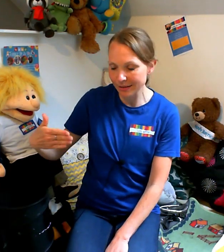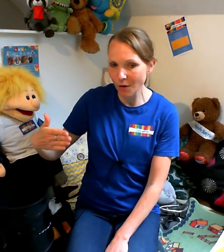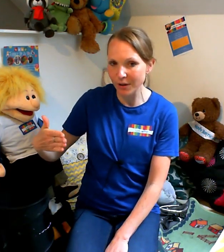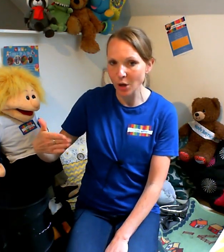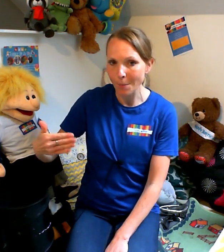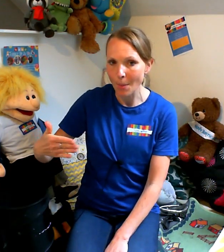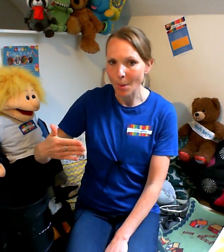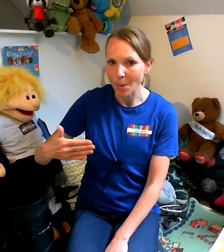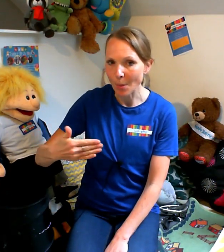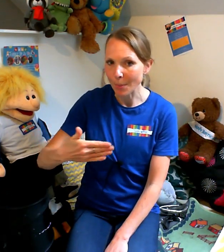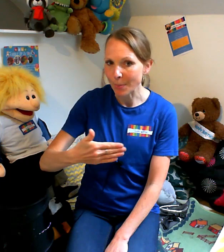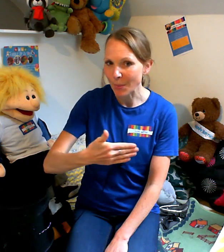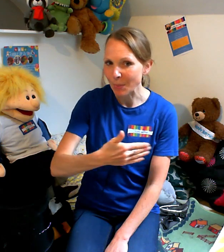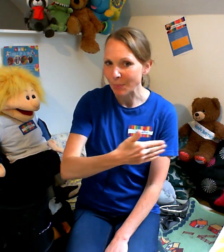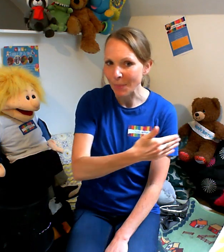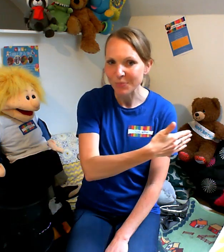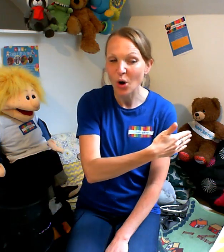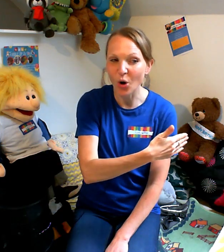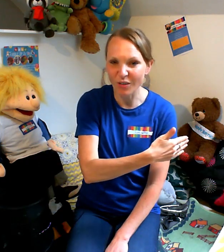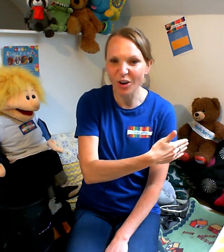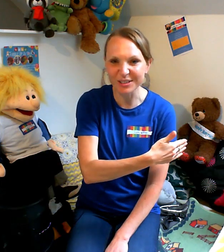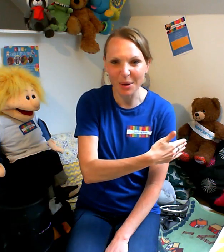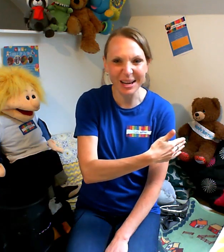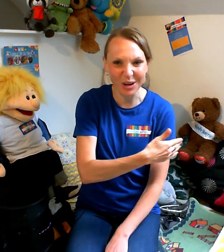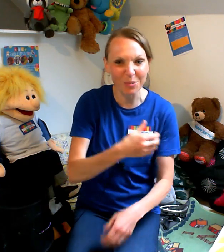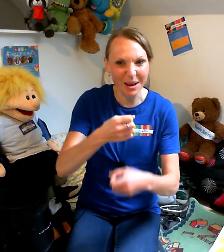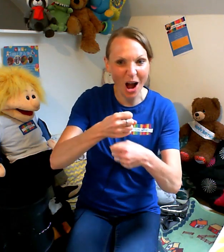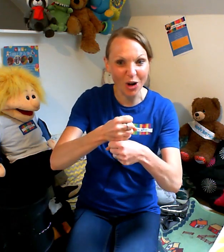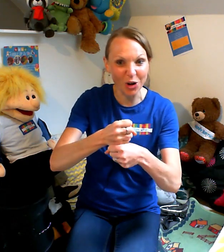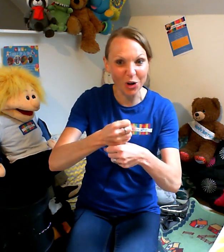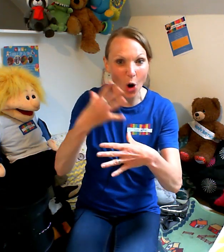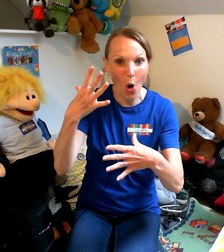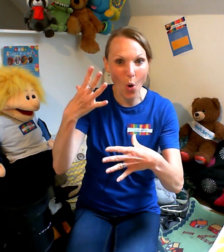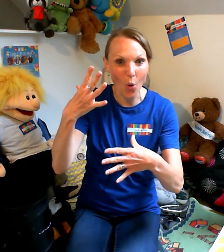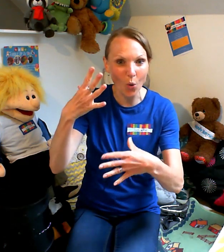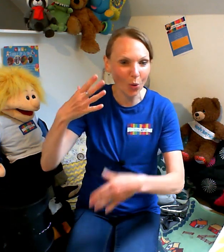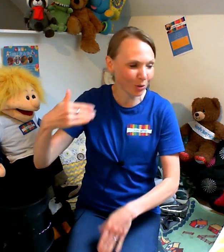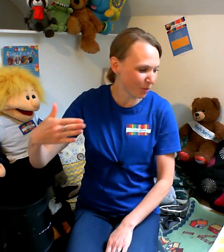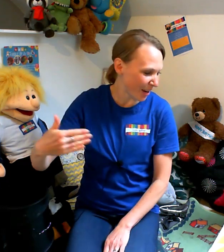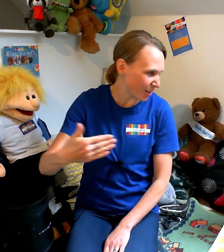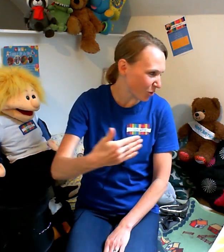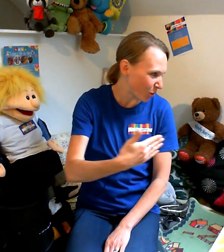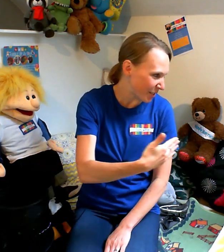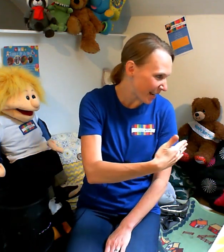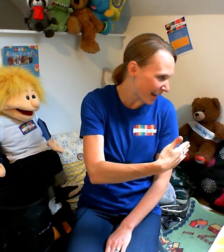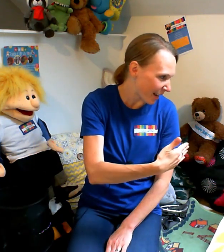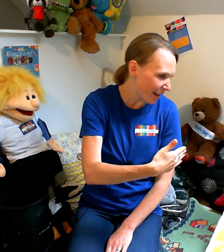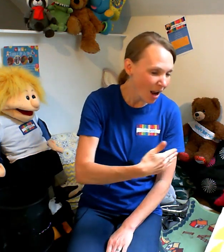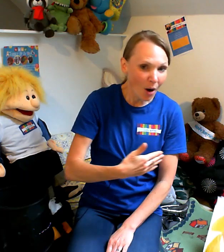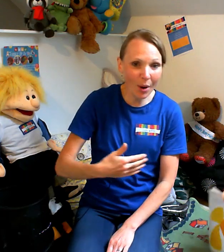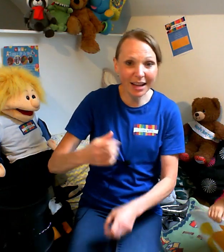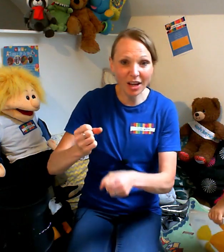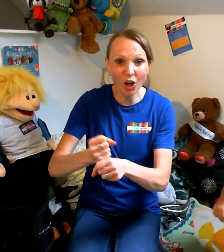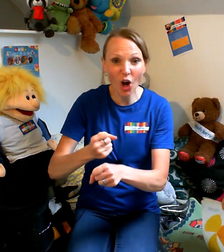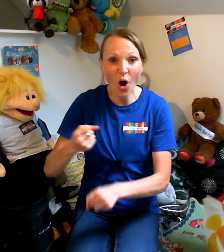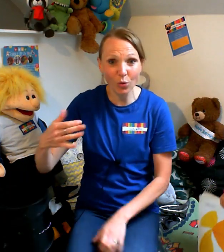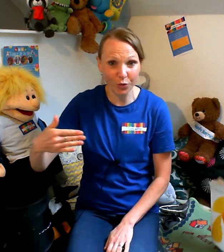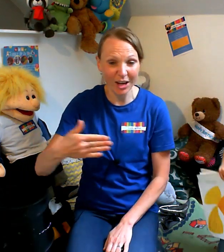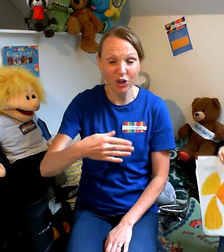fish. Or also, it could be a goldfish, couldn't it? We had a goldfish who